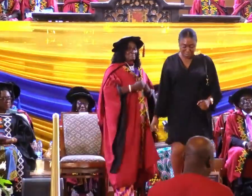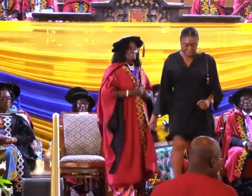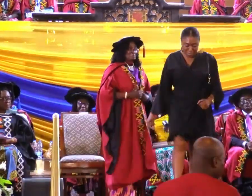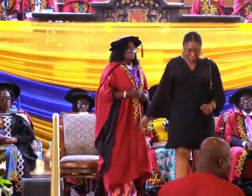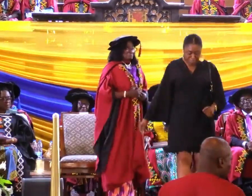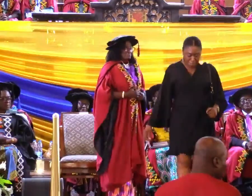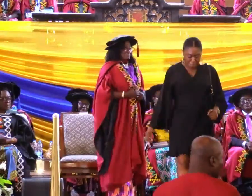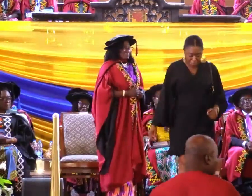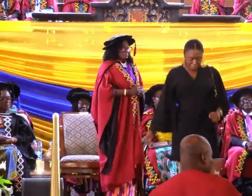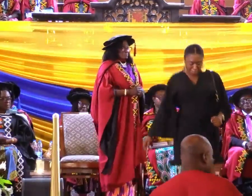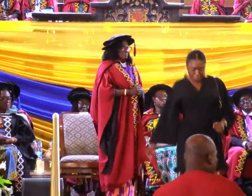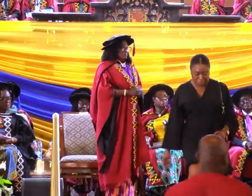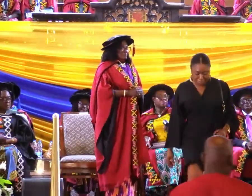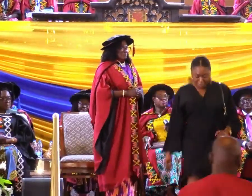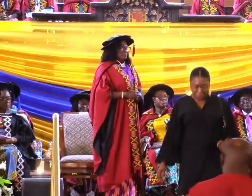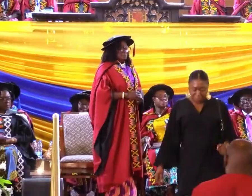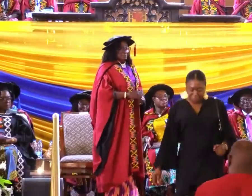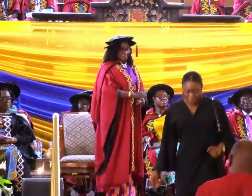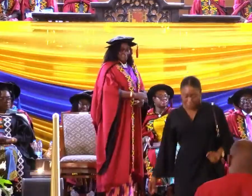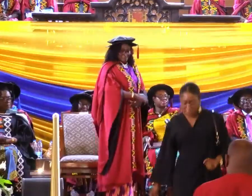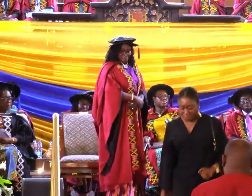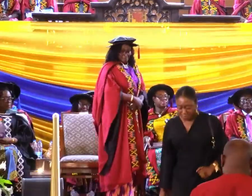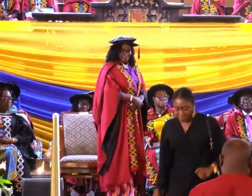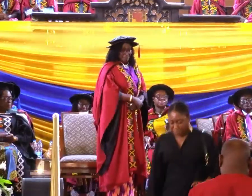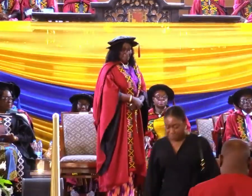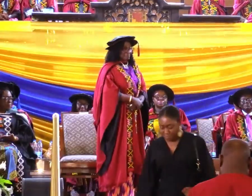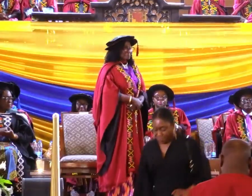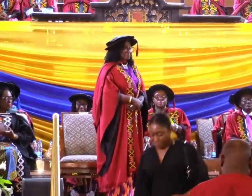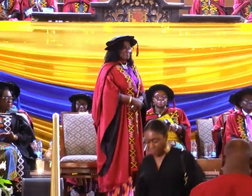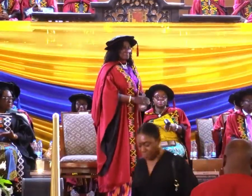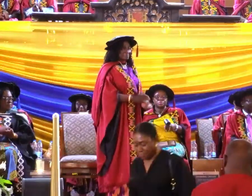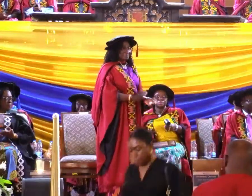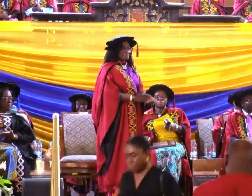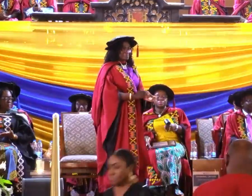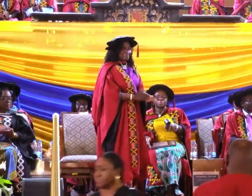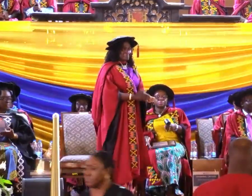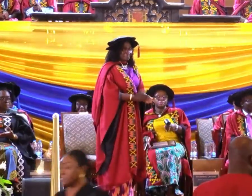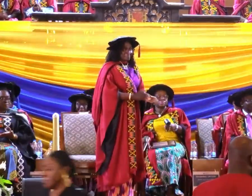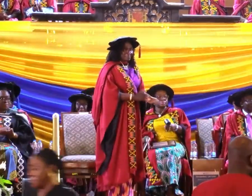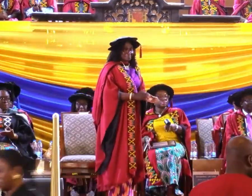Elders. Please welcome them with some applause.